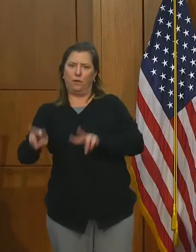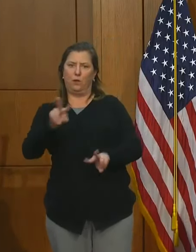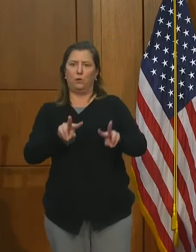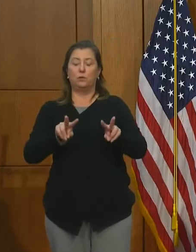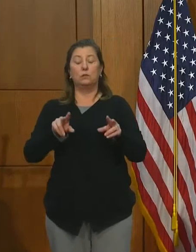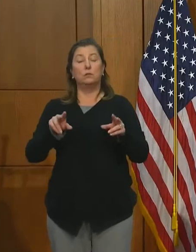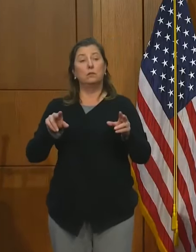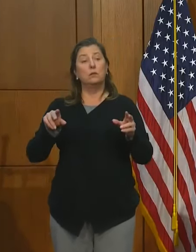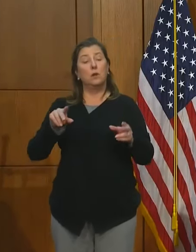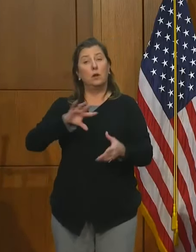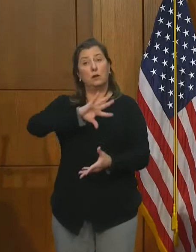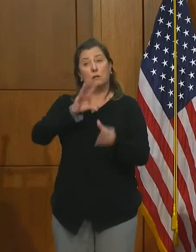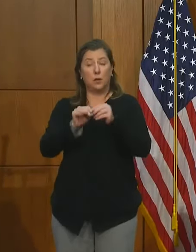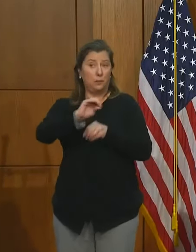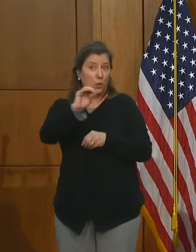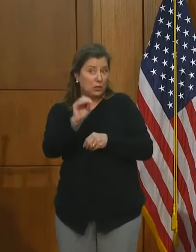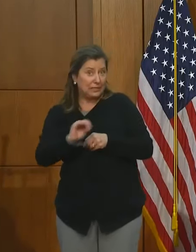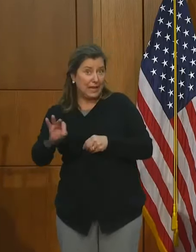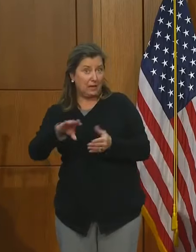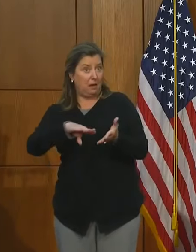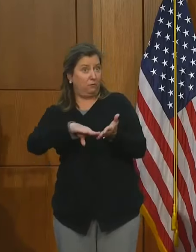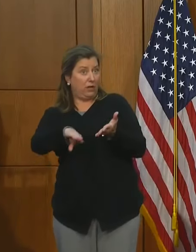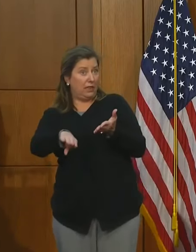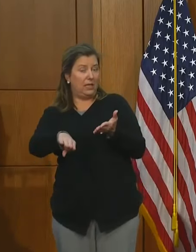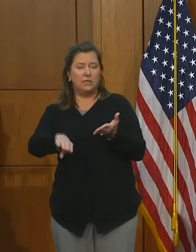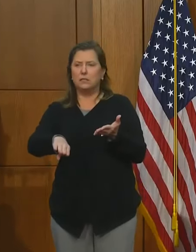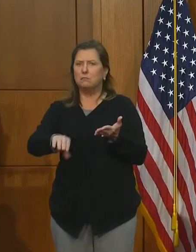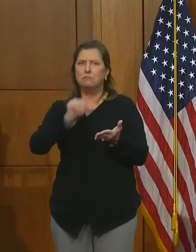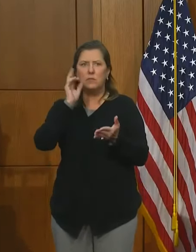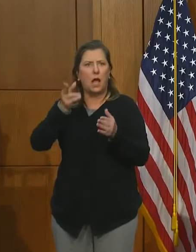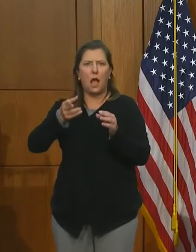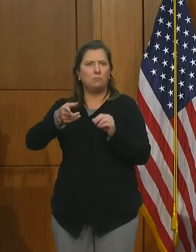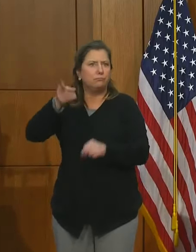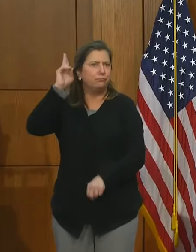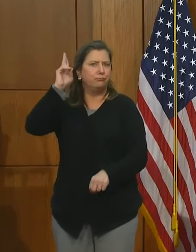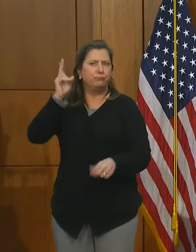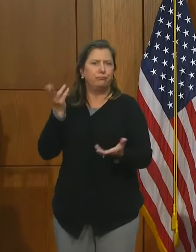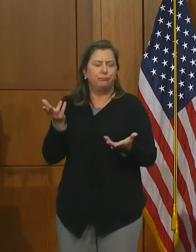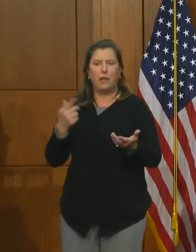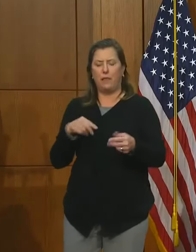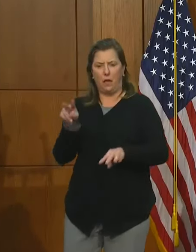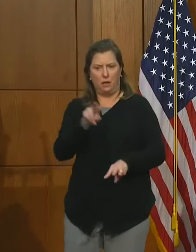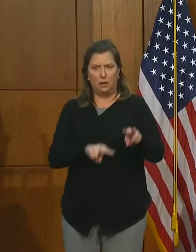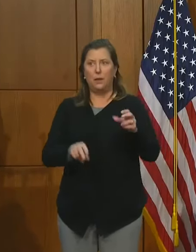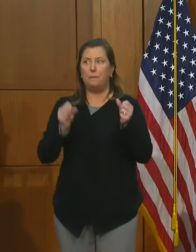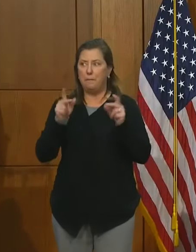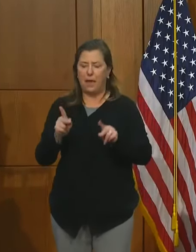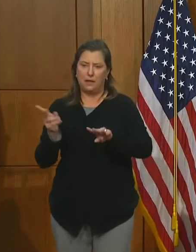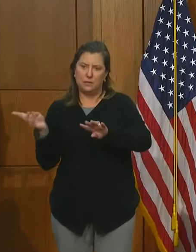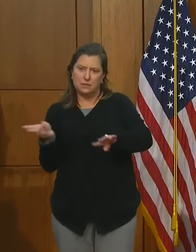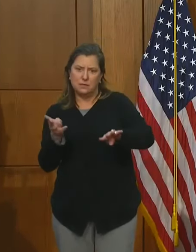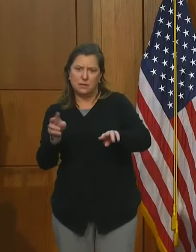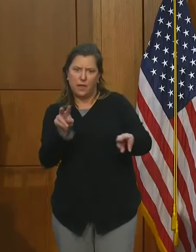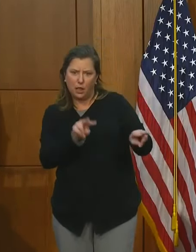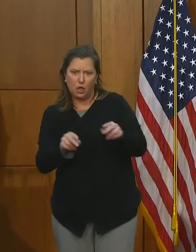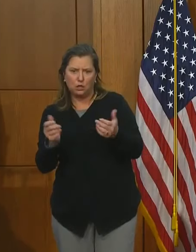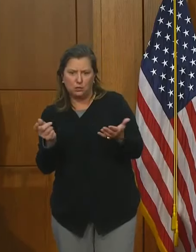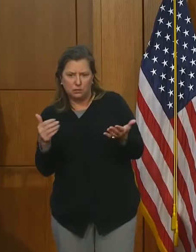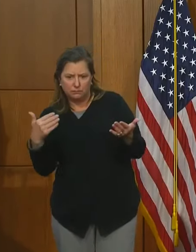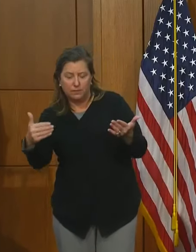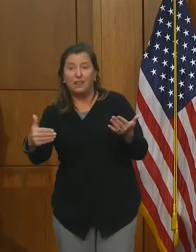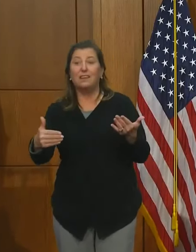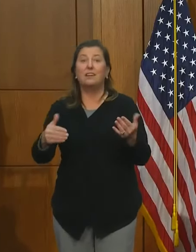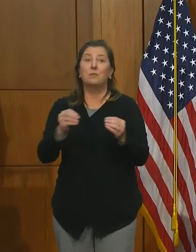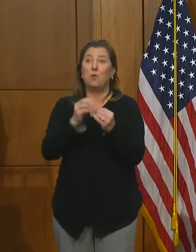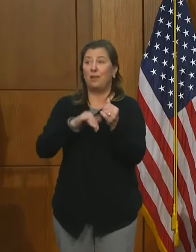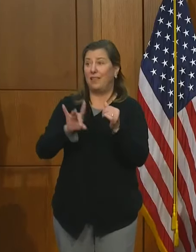percentage of releases, it was not extraordinary. I mean, they just reviewed an extraordinary number of cases. They rejected